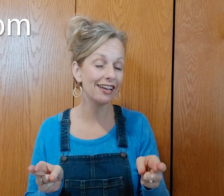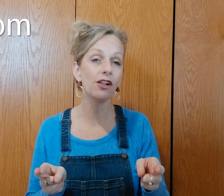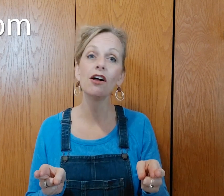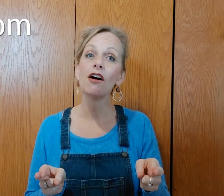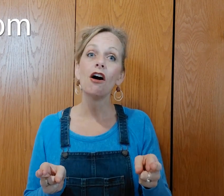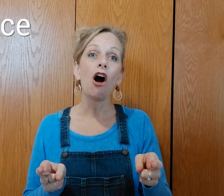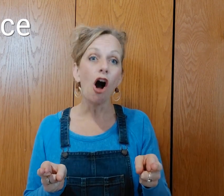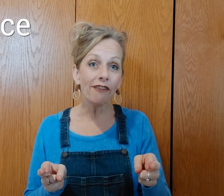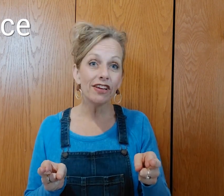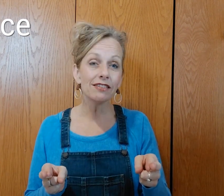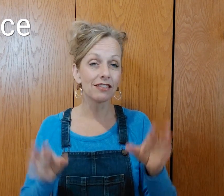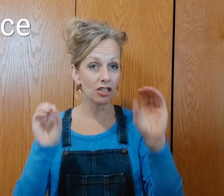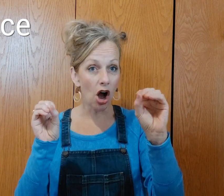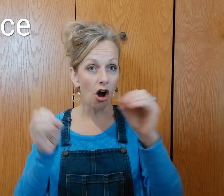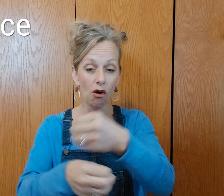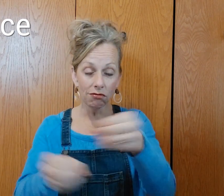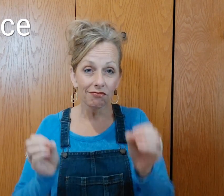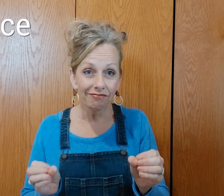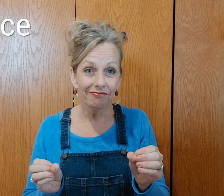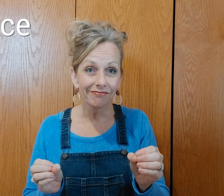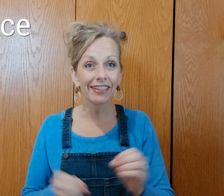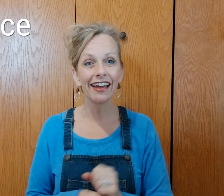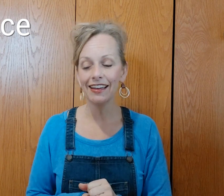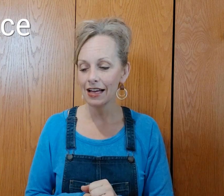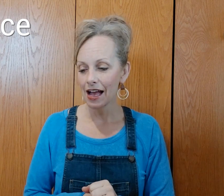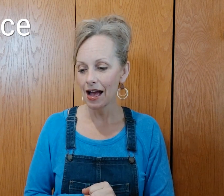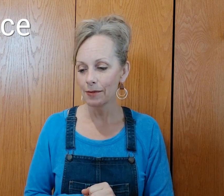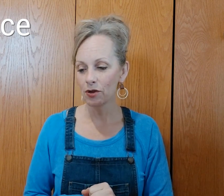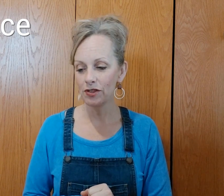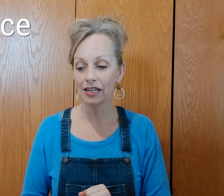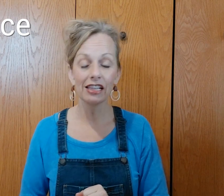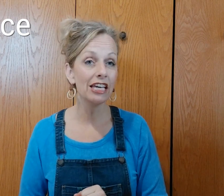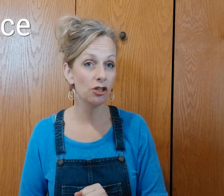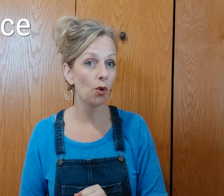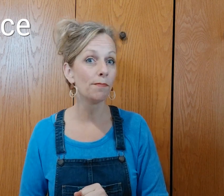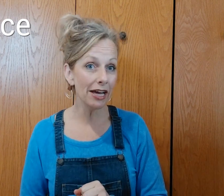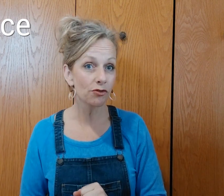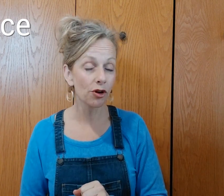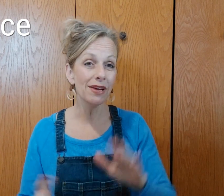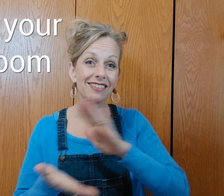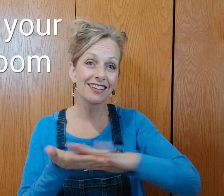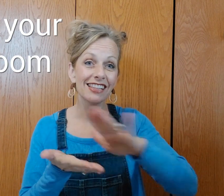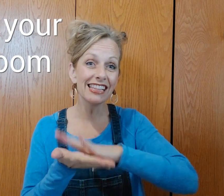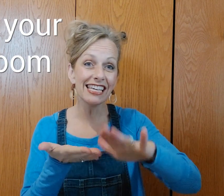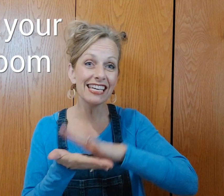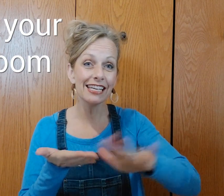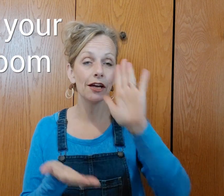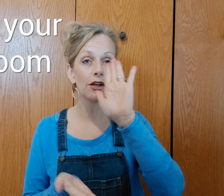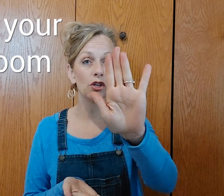rectangle. Office is an O, okay? So if you said clean your bedroom, it's clean